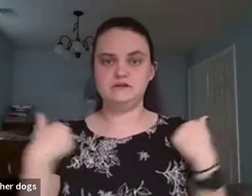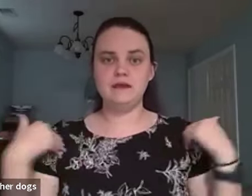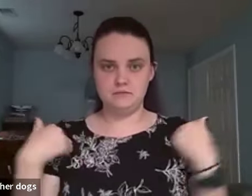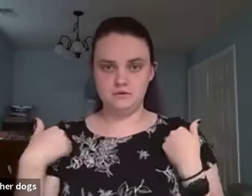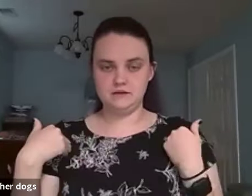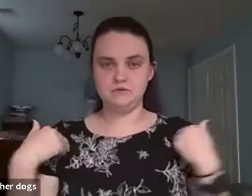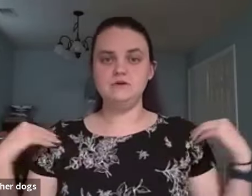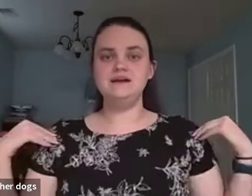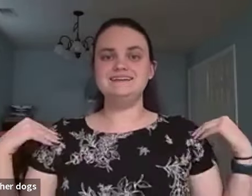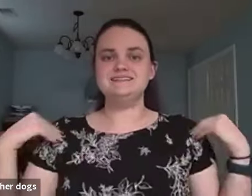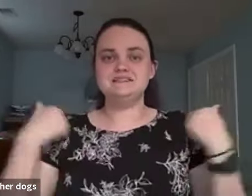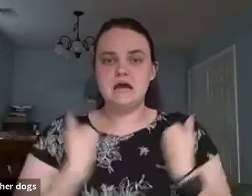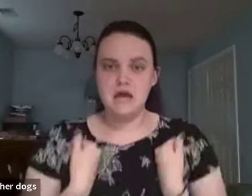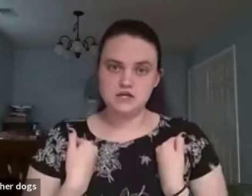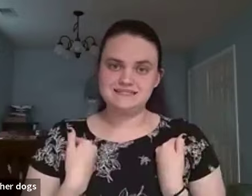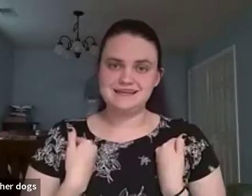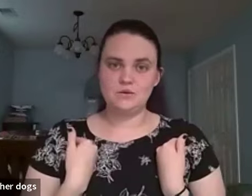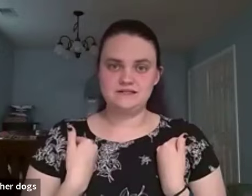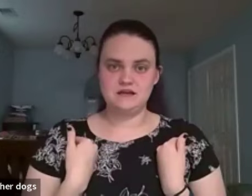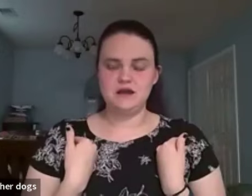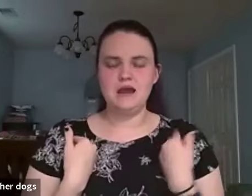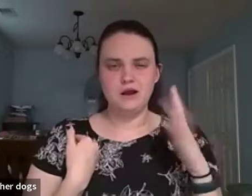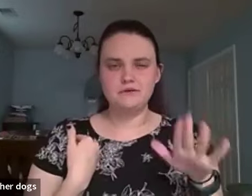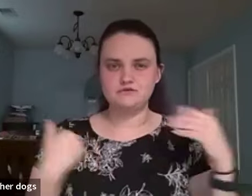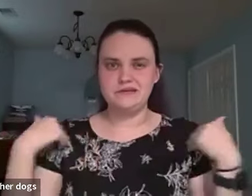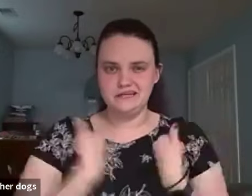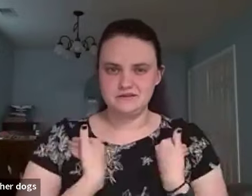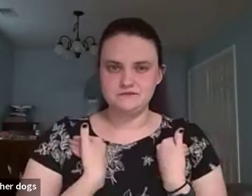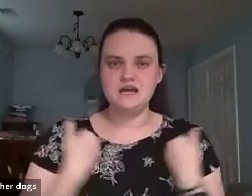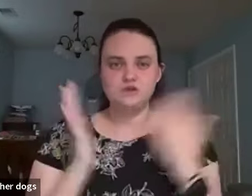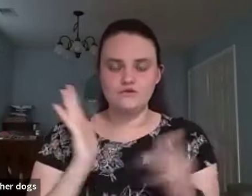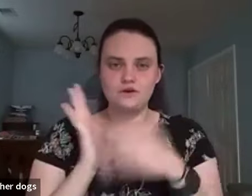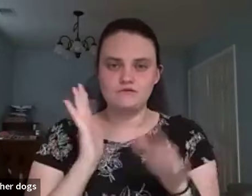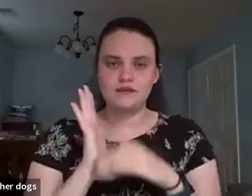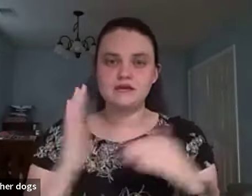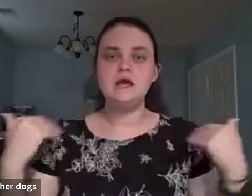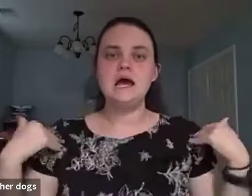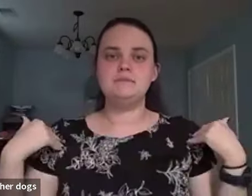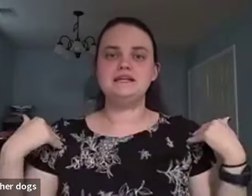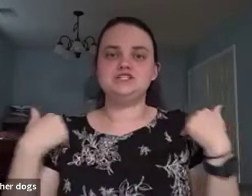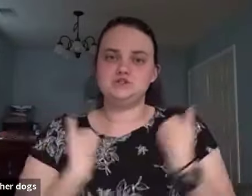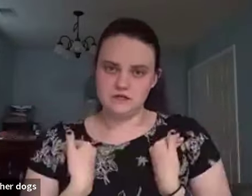deal. Animal. Tired is like one time. I probably was repeating it a few times over and over again, but it's just one